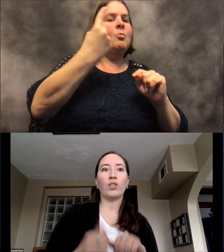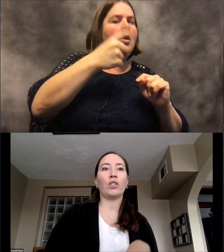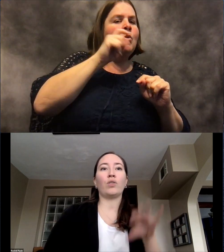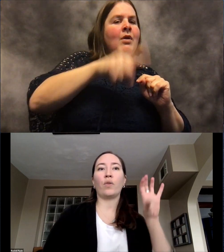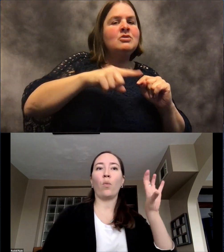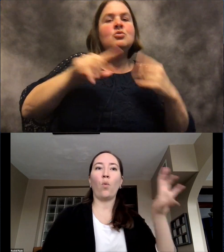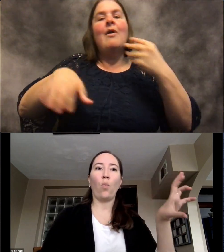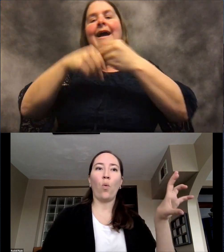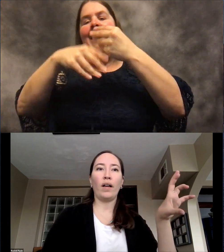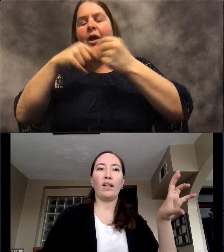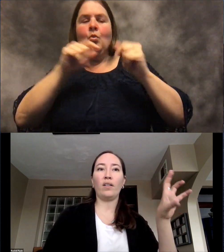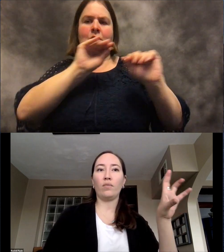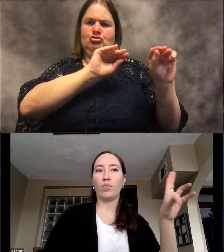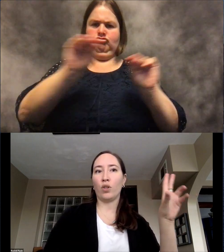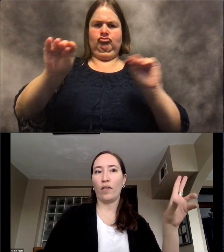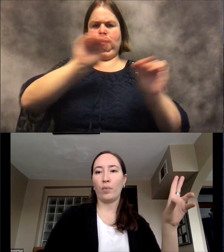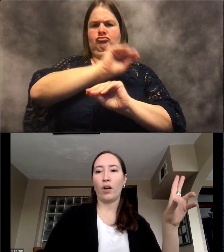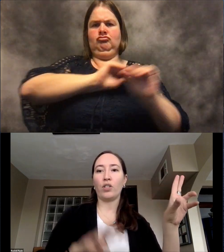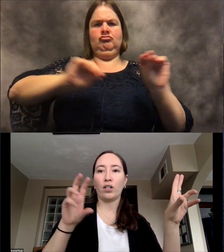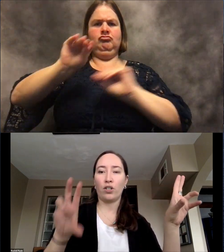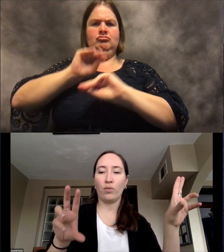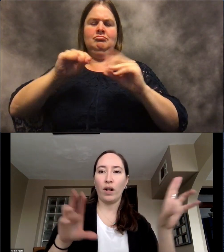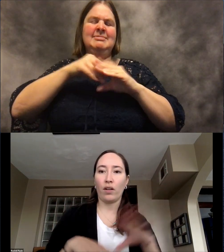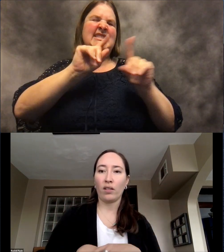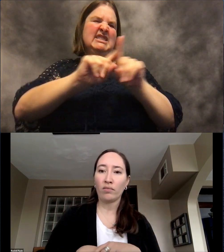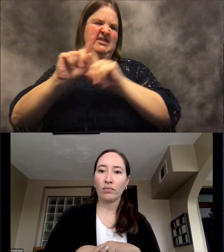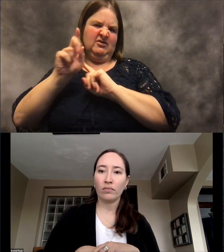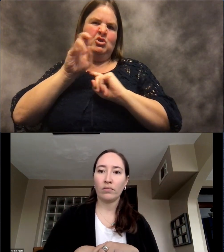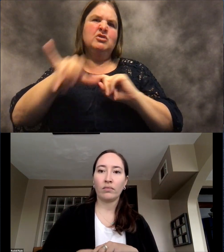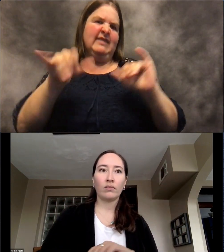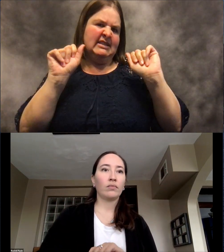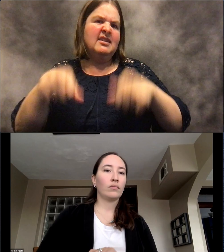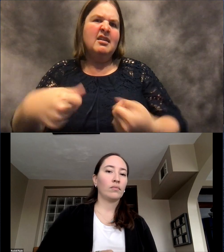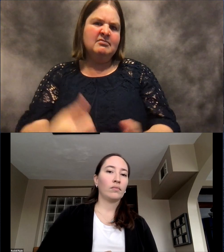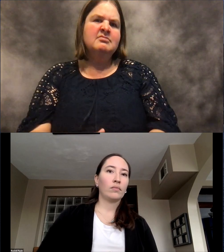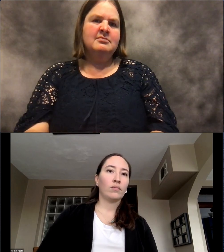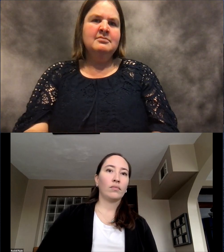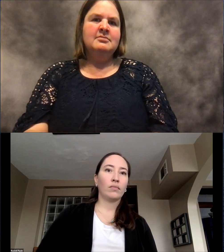insert questions from one survey project to another.